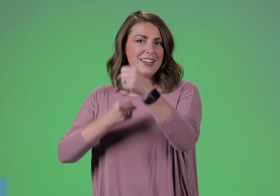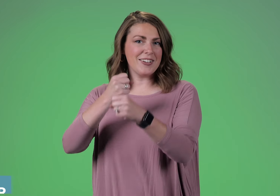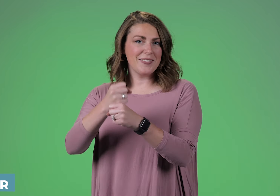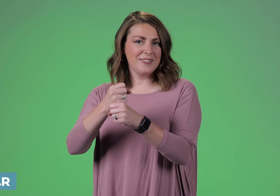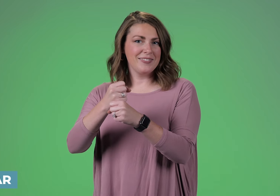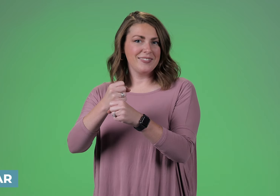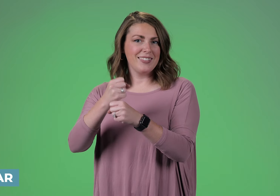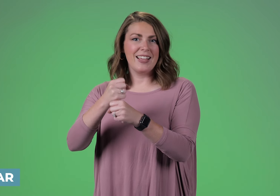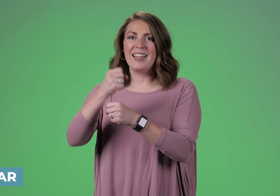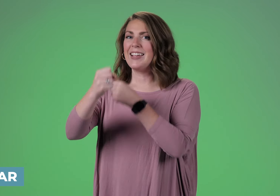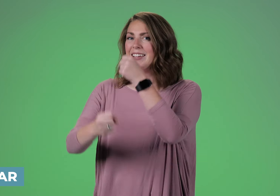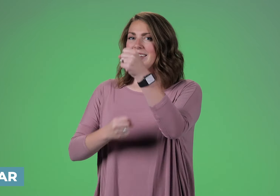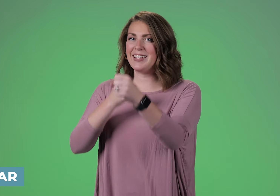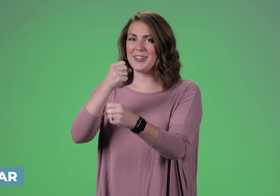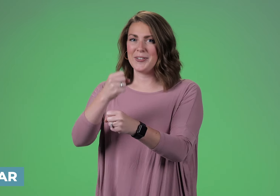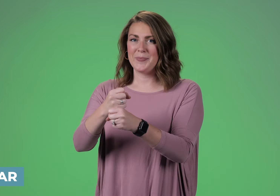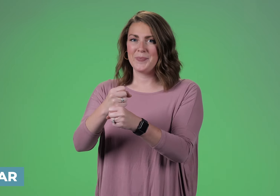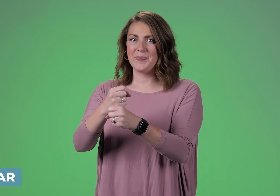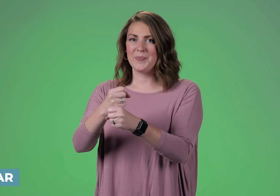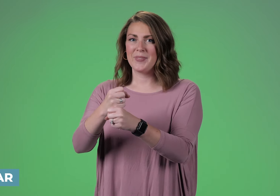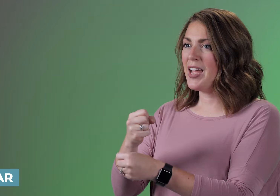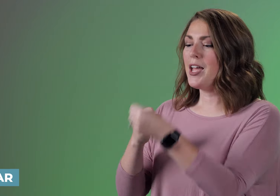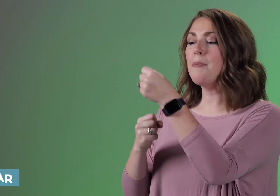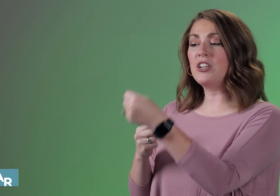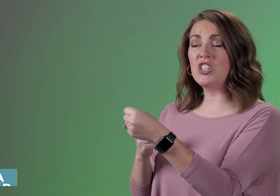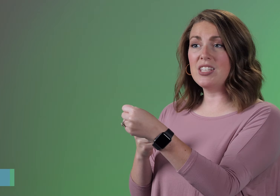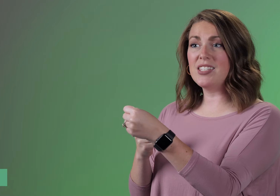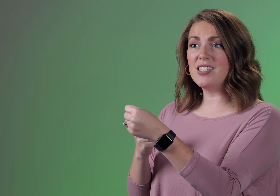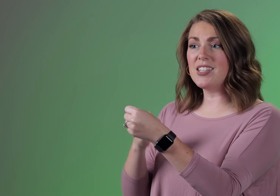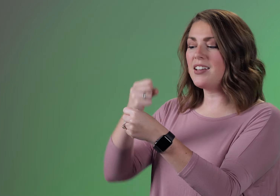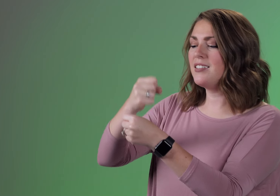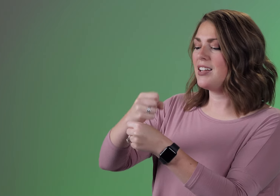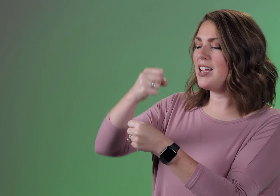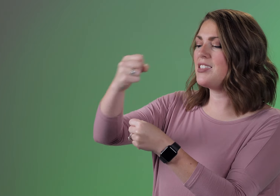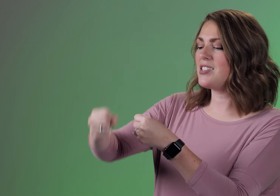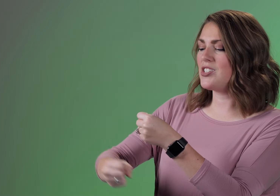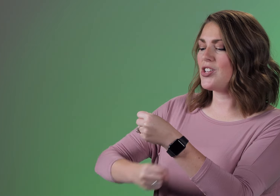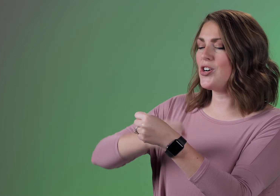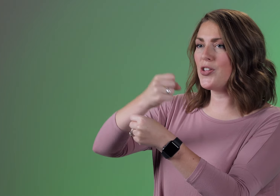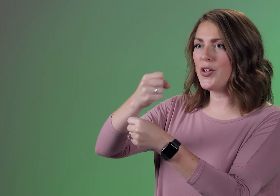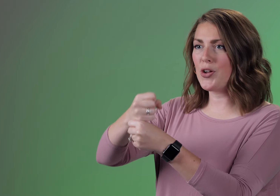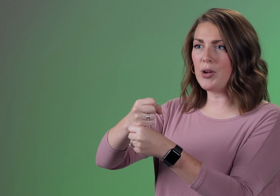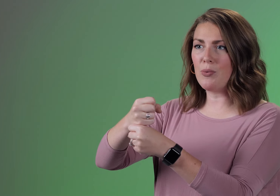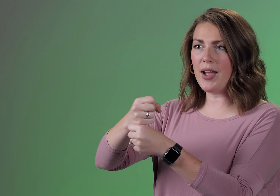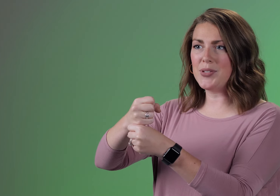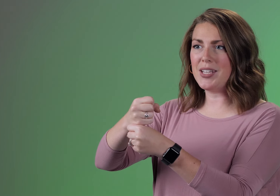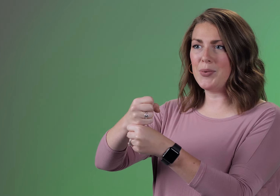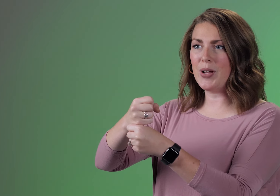Year. Year. Imagine this is the sun and this is the earth going around in 1